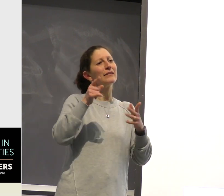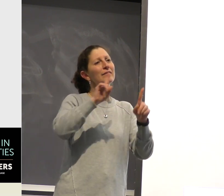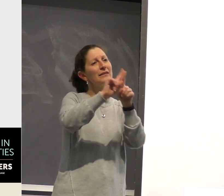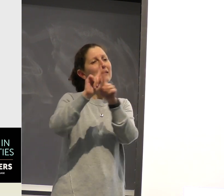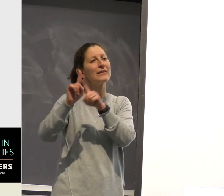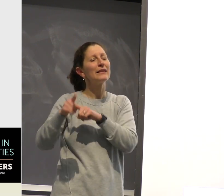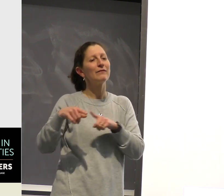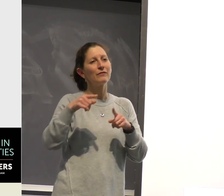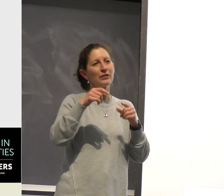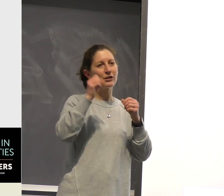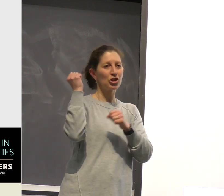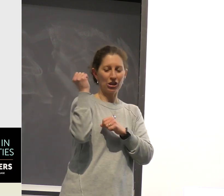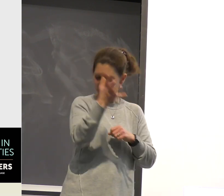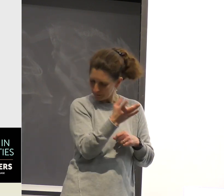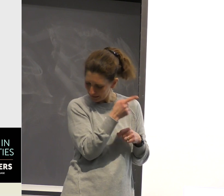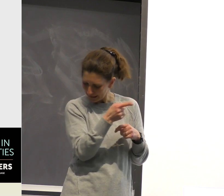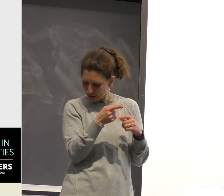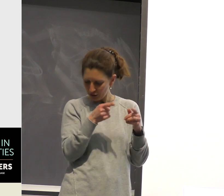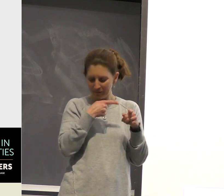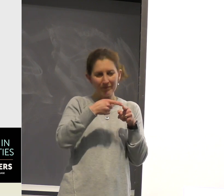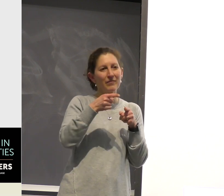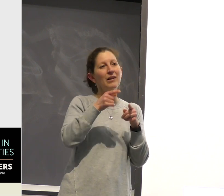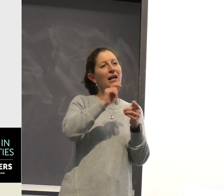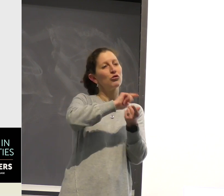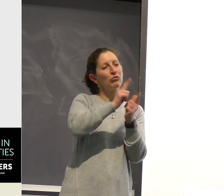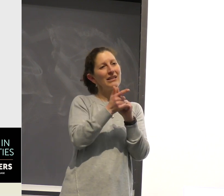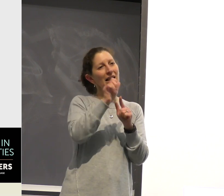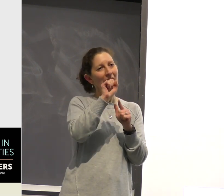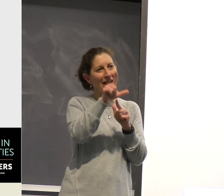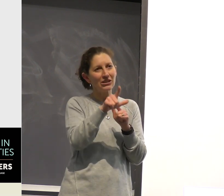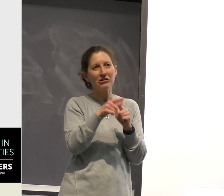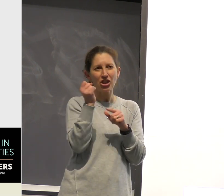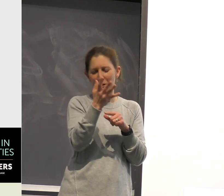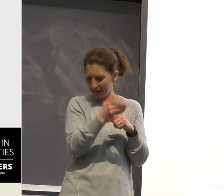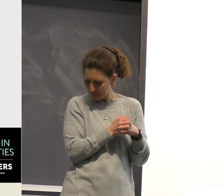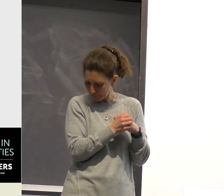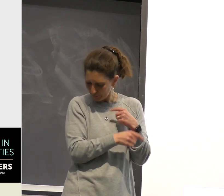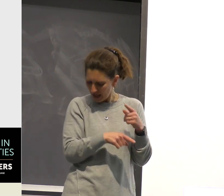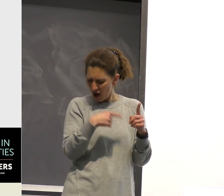Crom is actively developing a body of research based on ASL translation of the works of